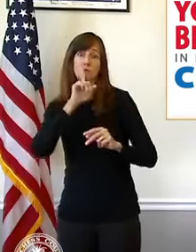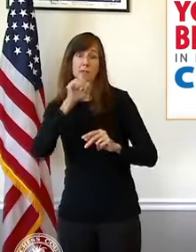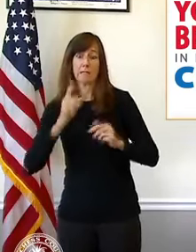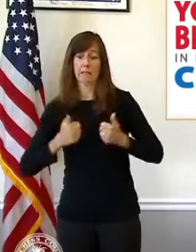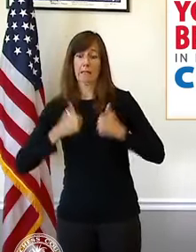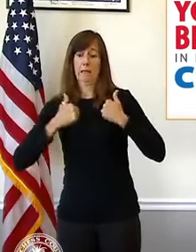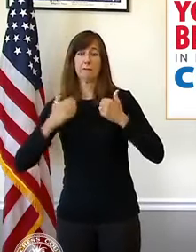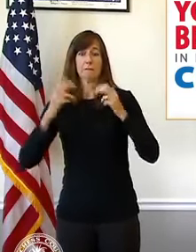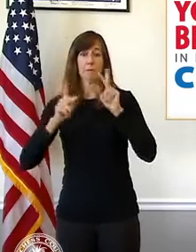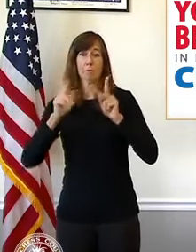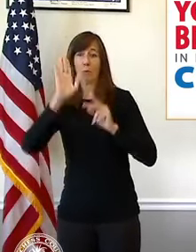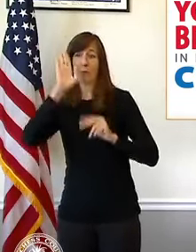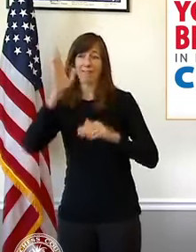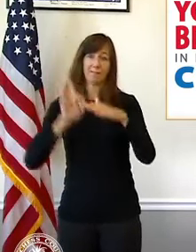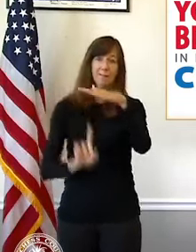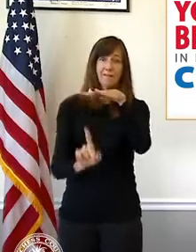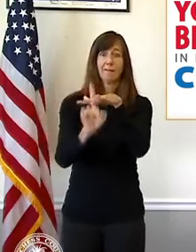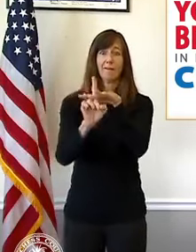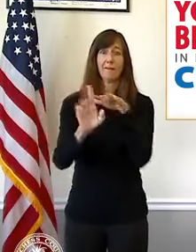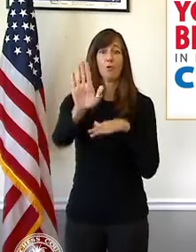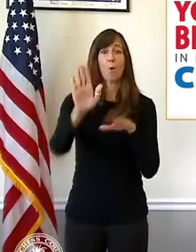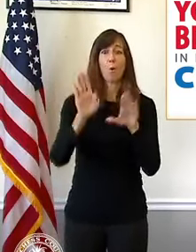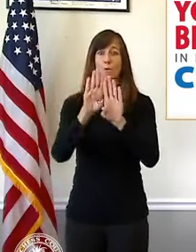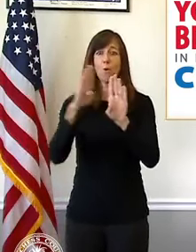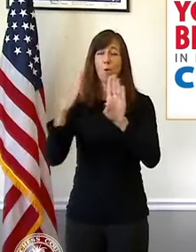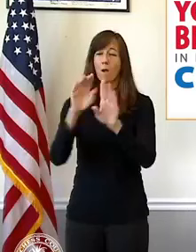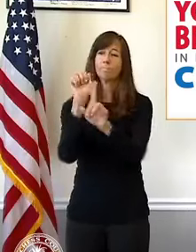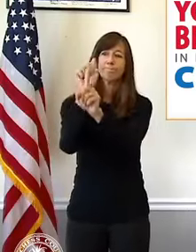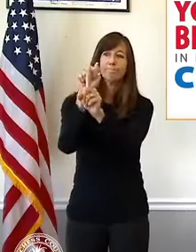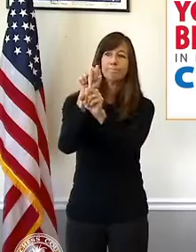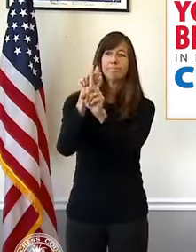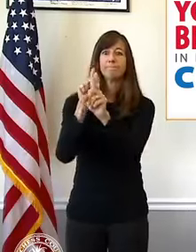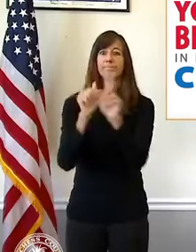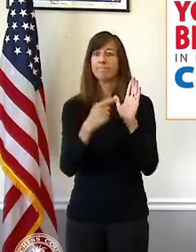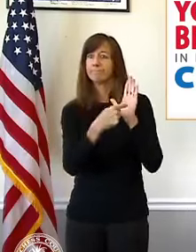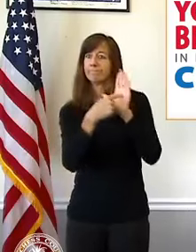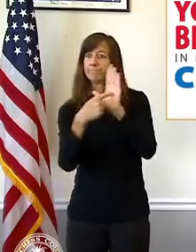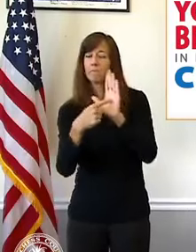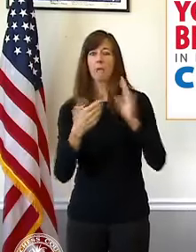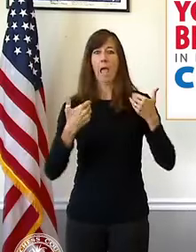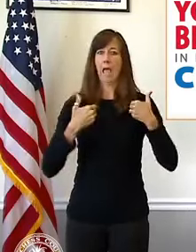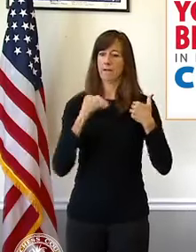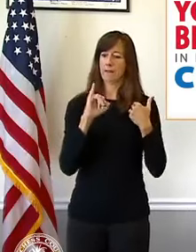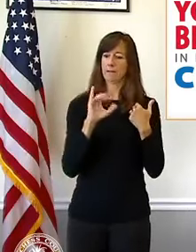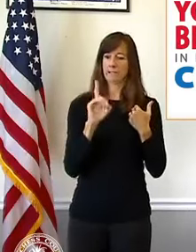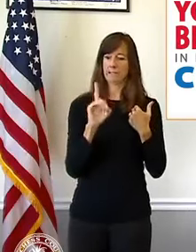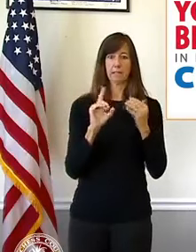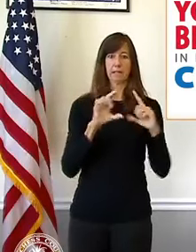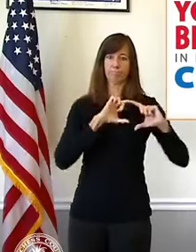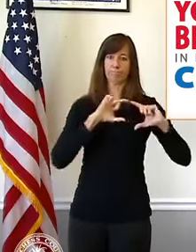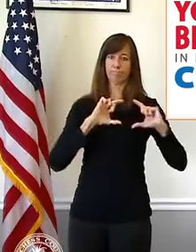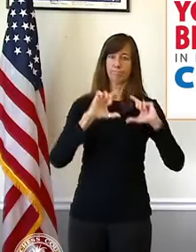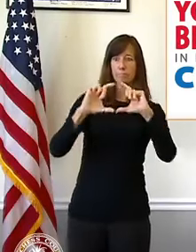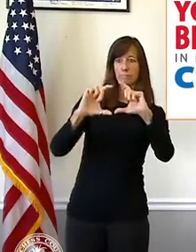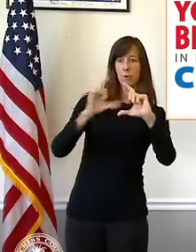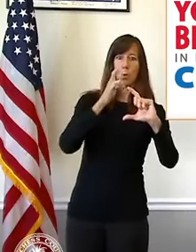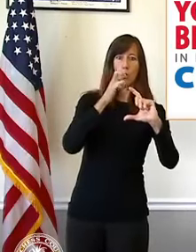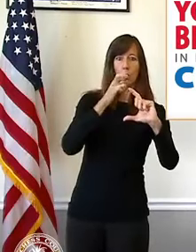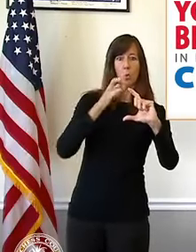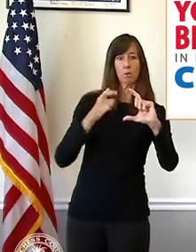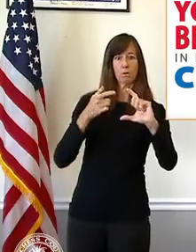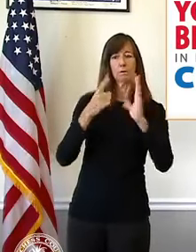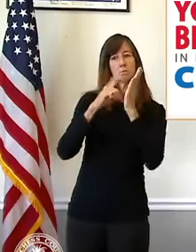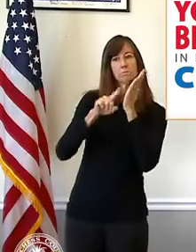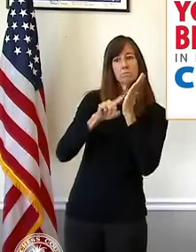have a face covering or mask. They'll also have identification, and they may be coming to your home in order to get